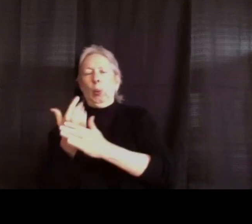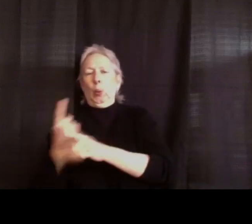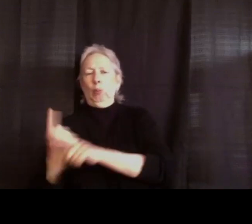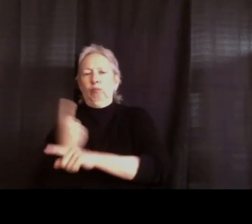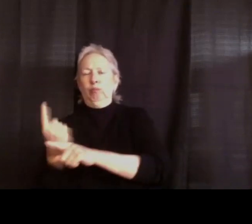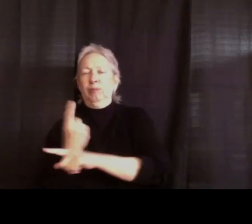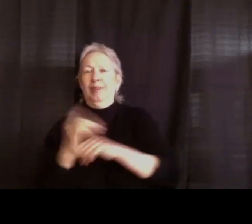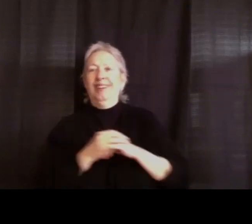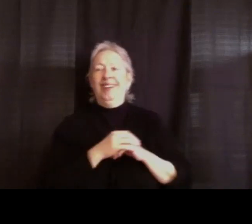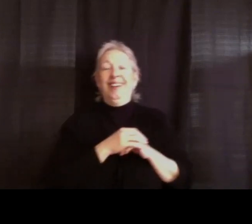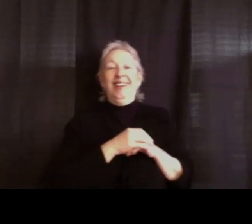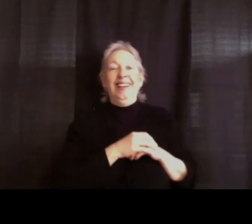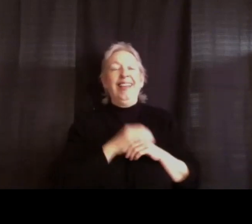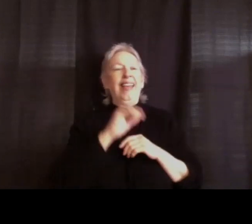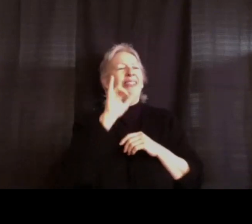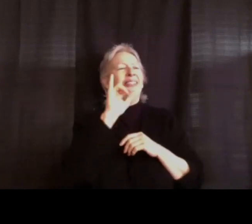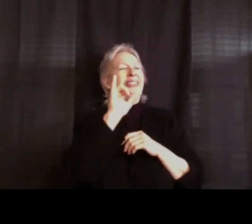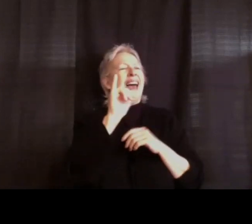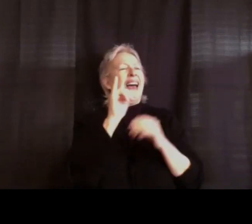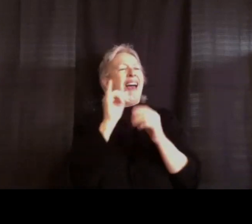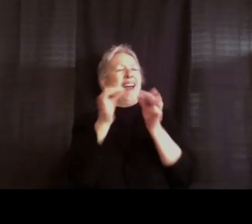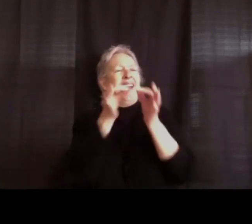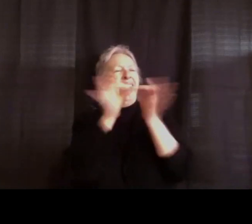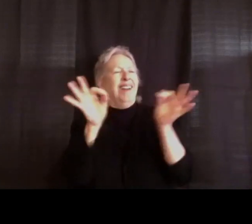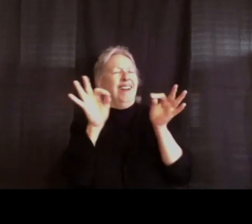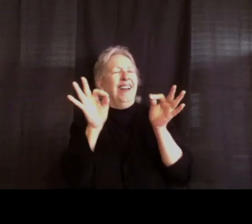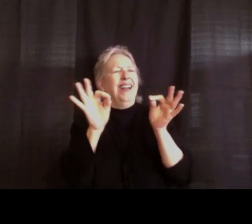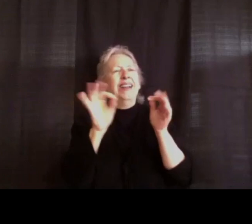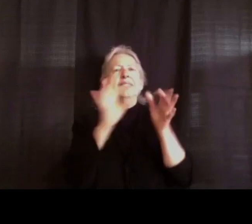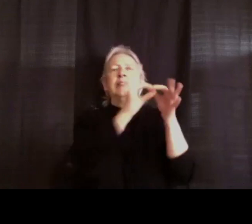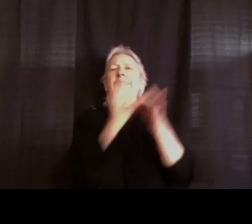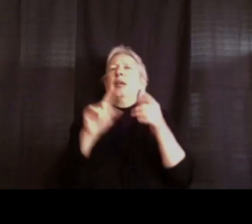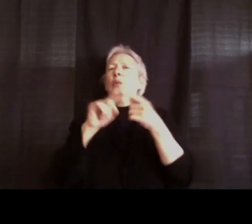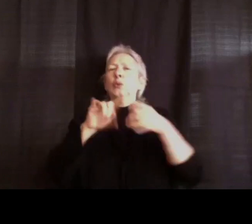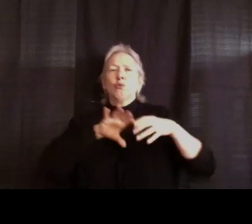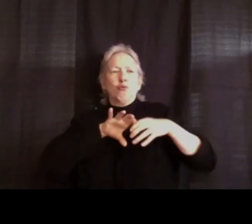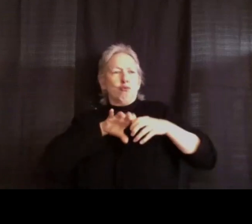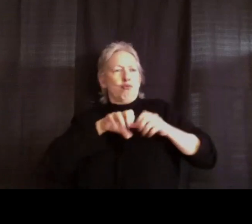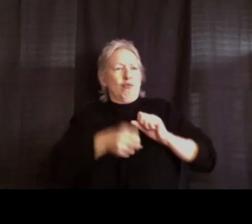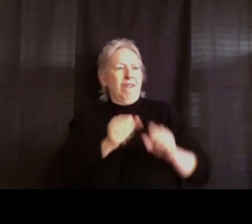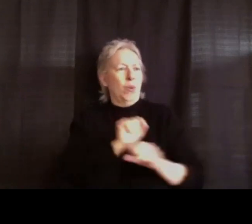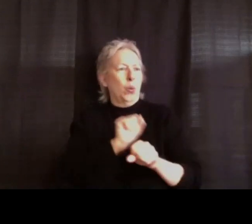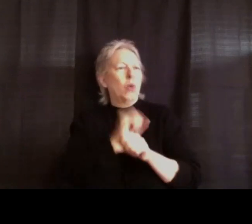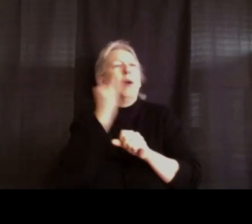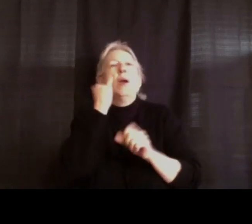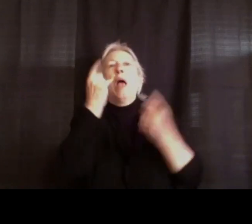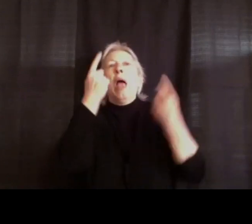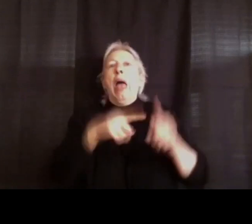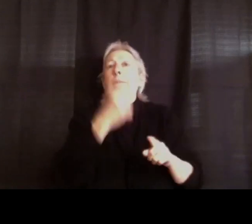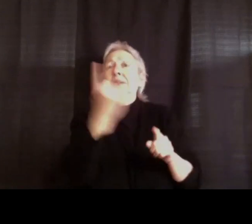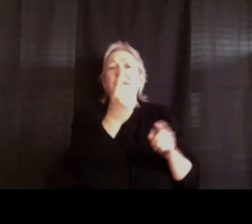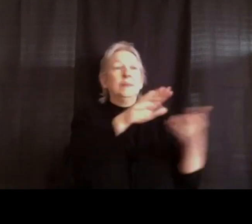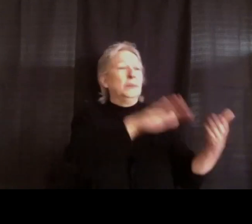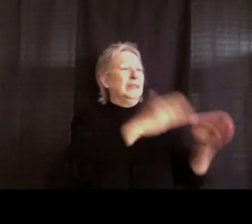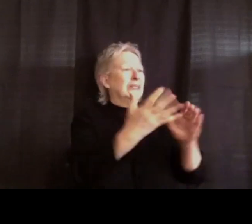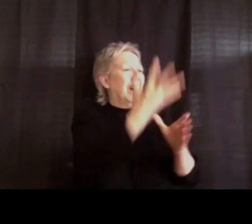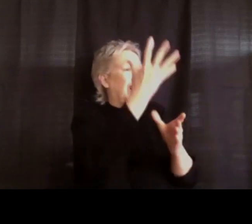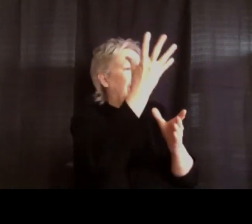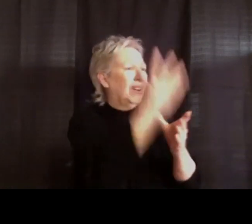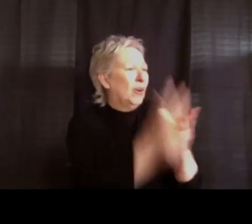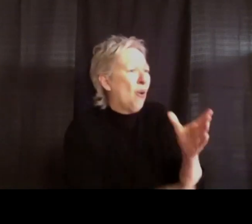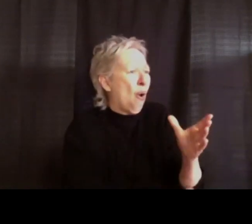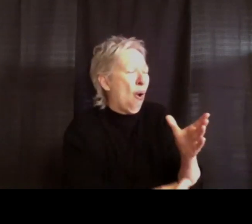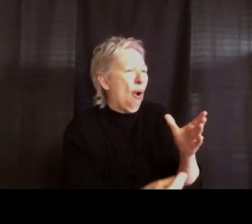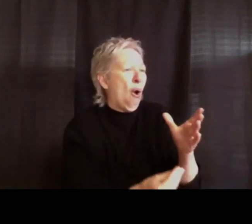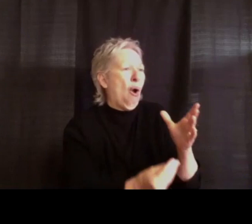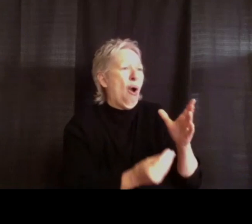the emotional work of grieving and healing after a loss. When someone you love has died,